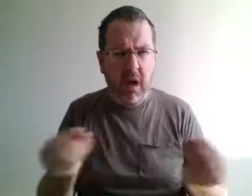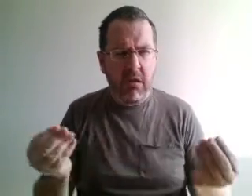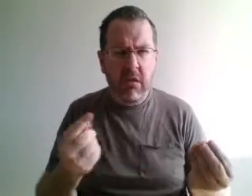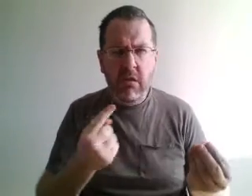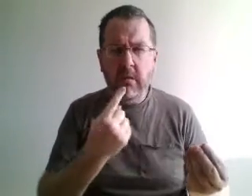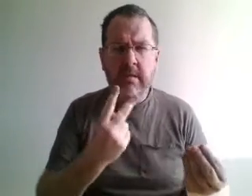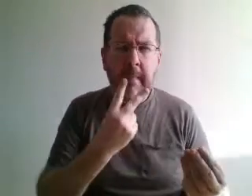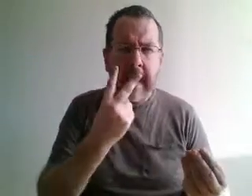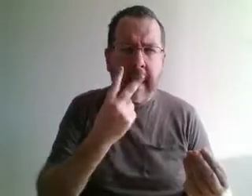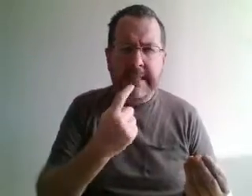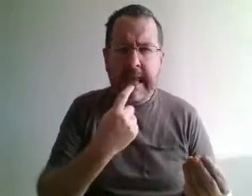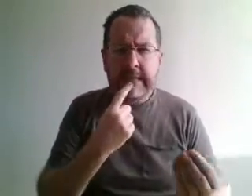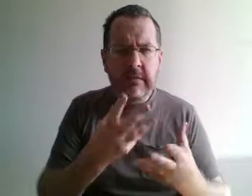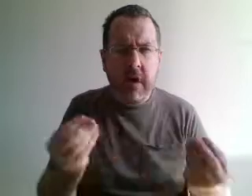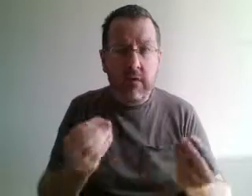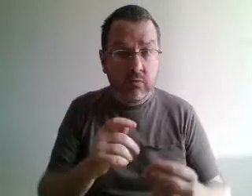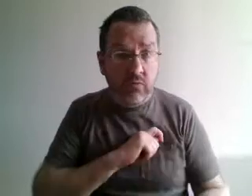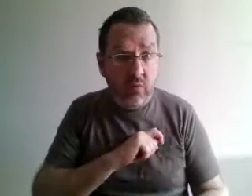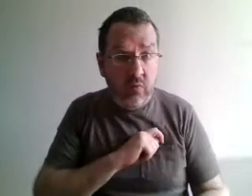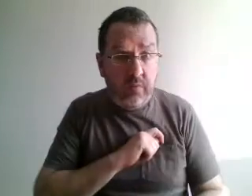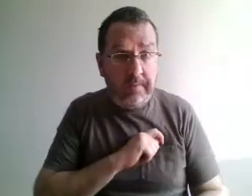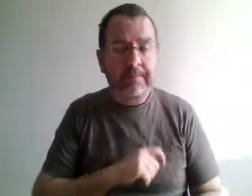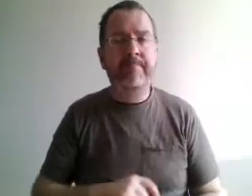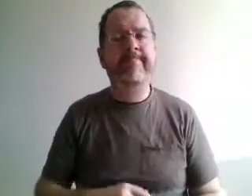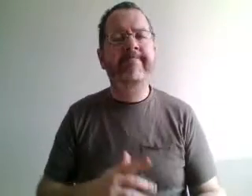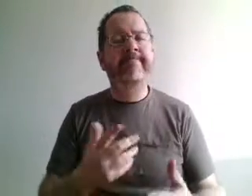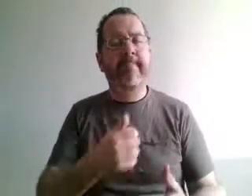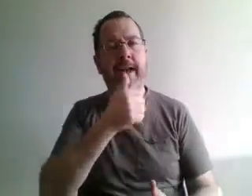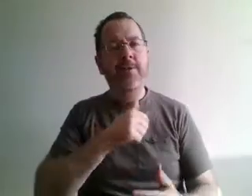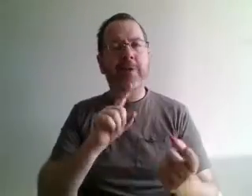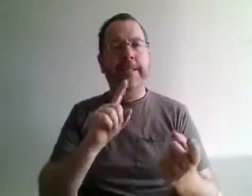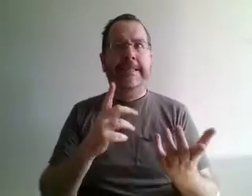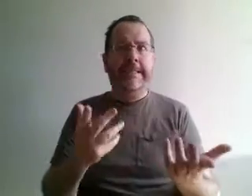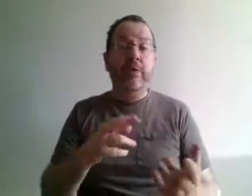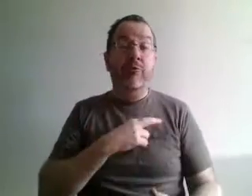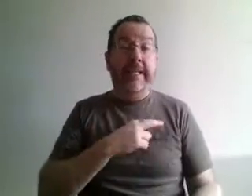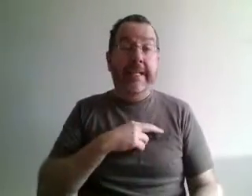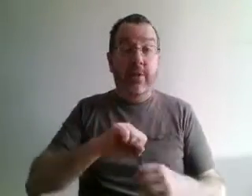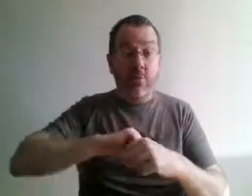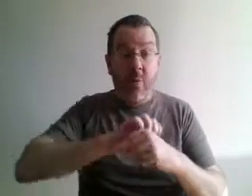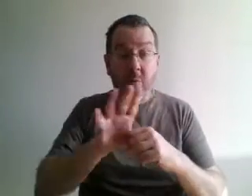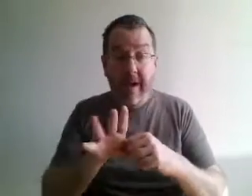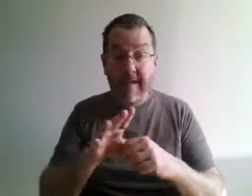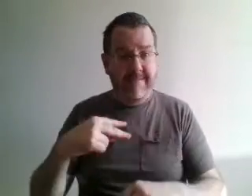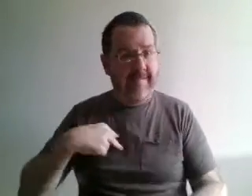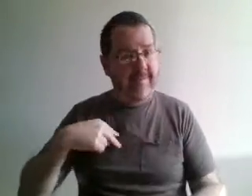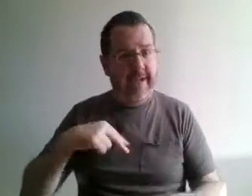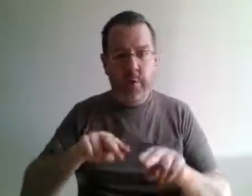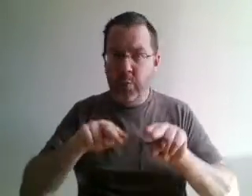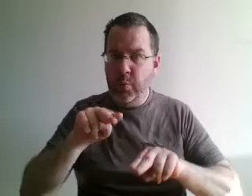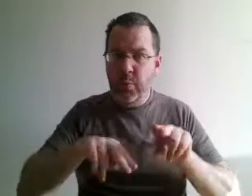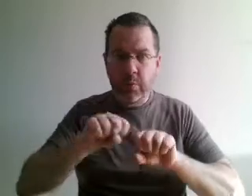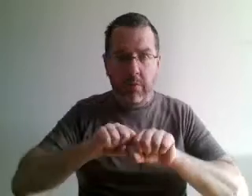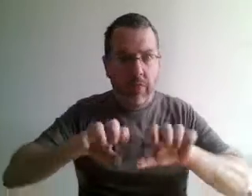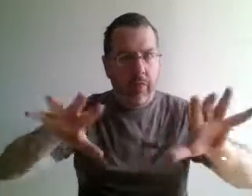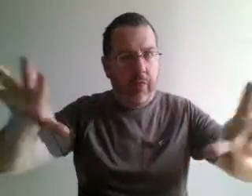I can answer that. Again, this in the context of this being a very new virus, reports coming out, but there have been reports from